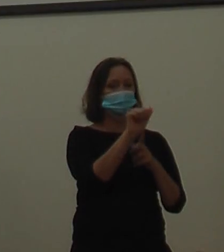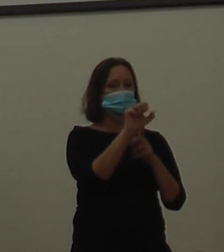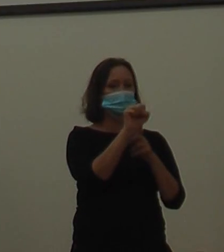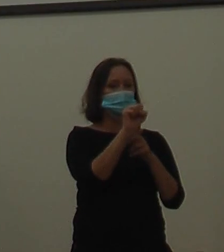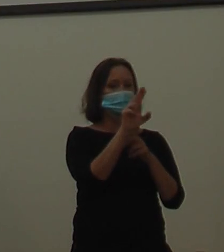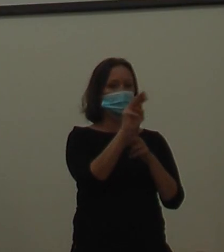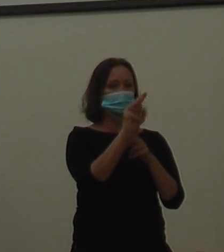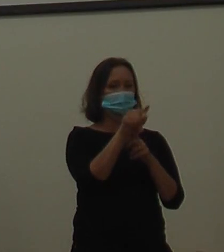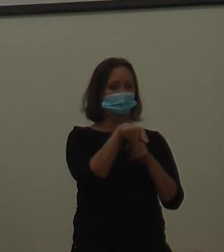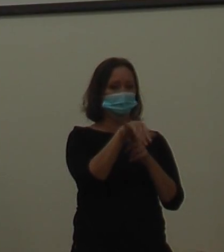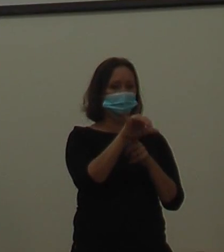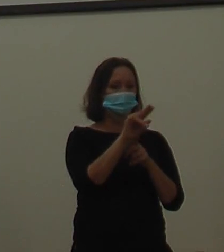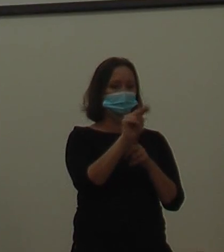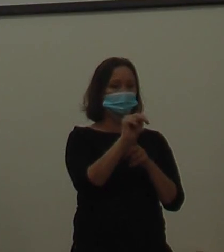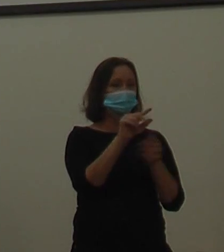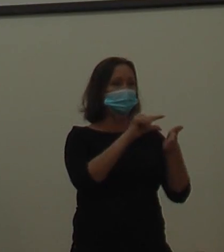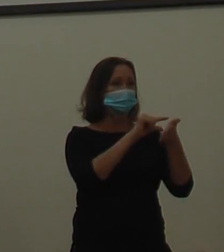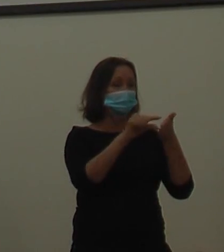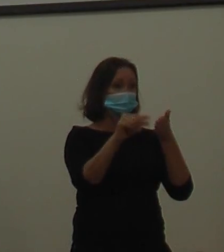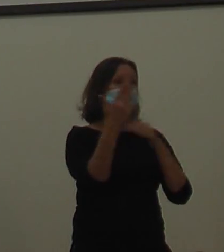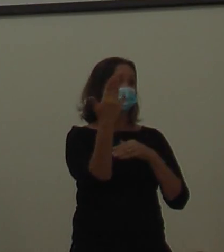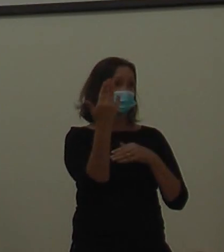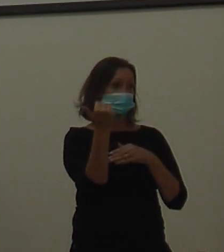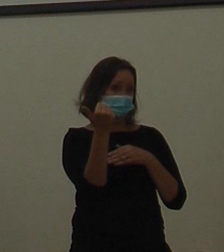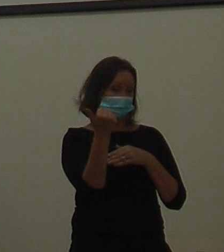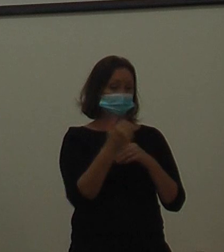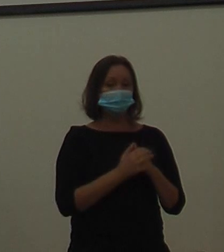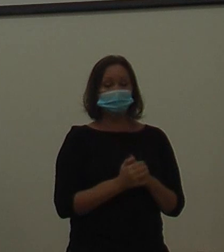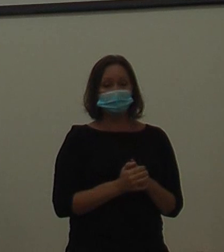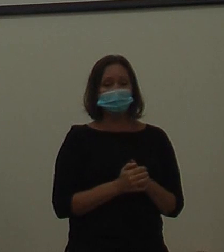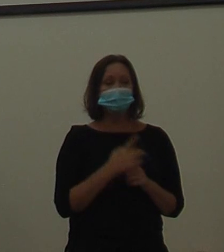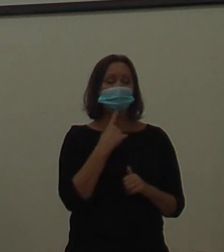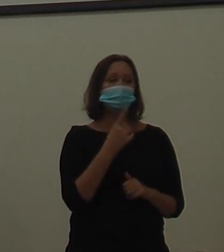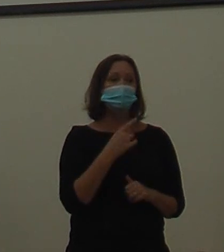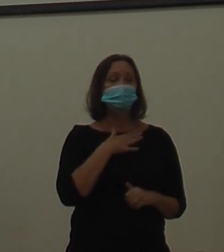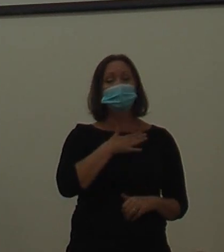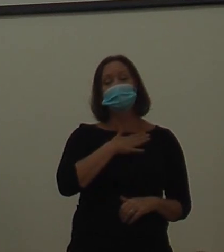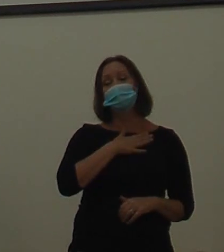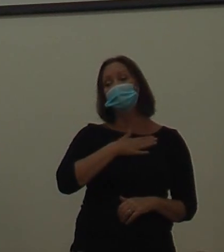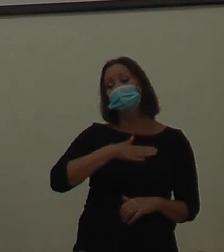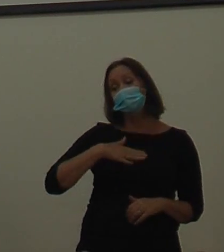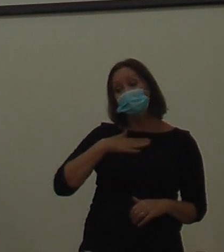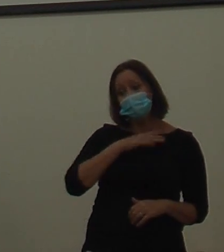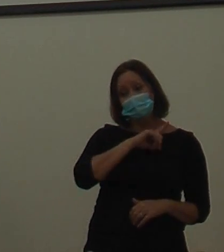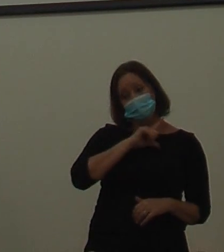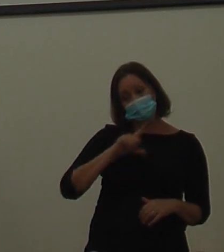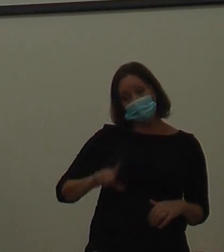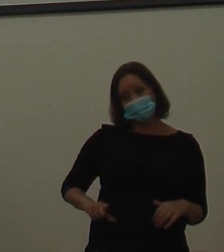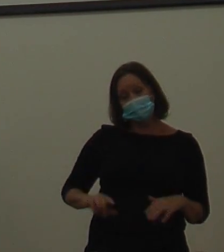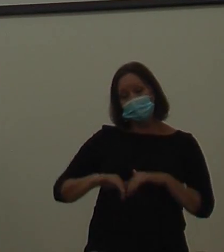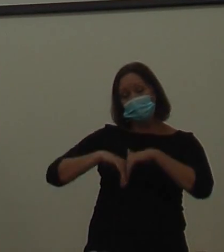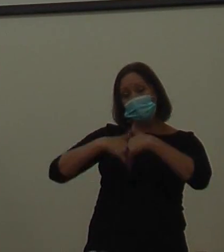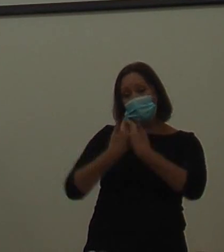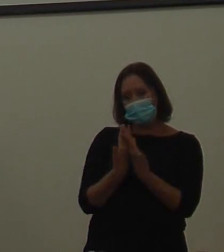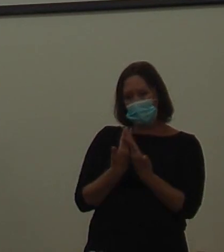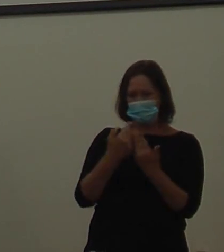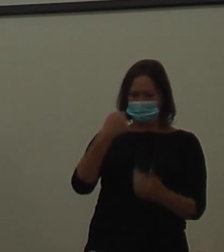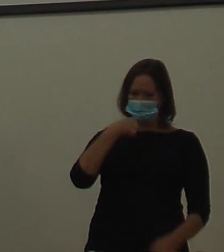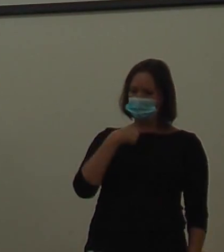It says in verse 15, "And he said to him, 'Please, Lord, how can I save